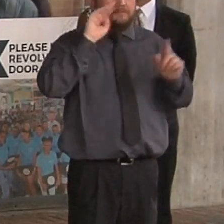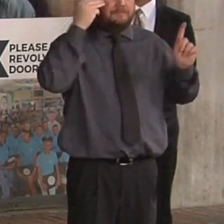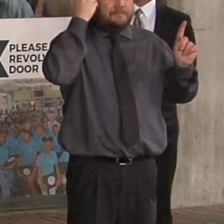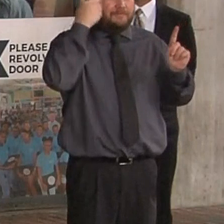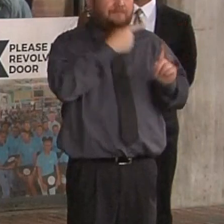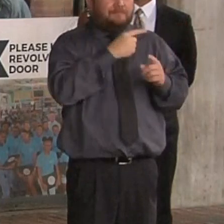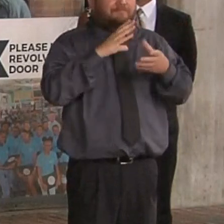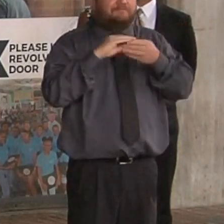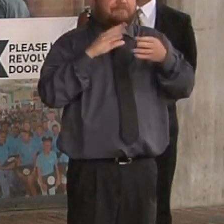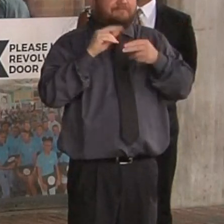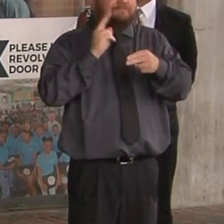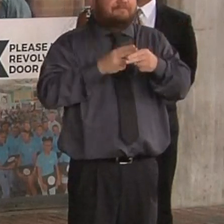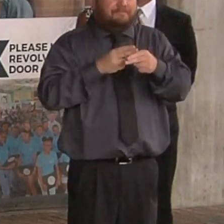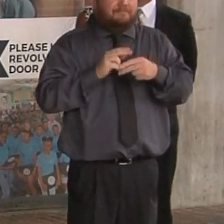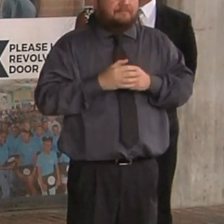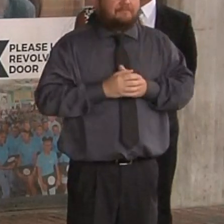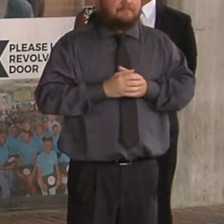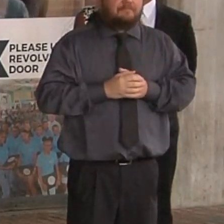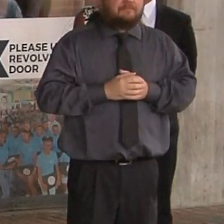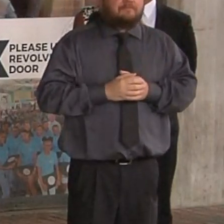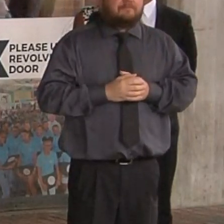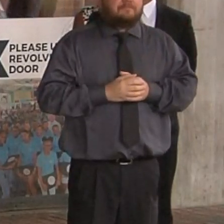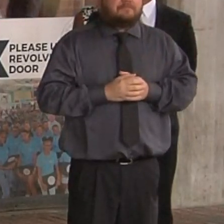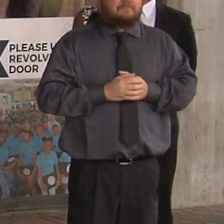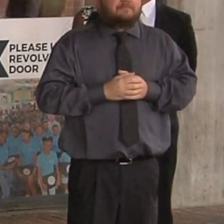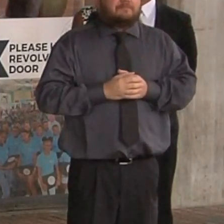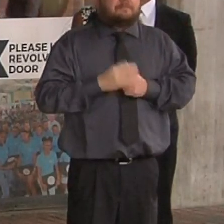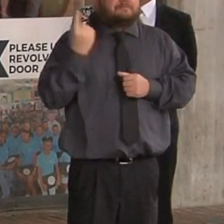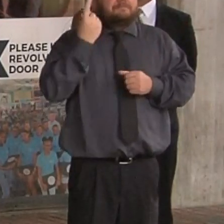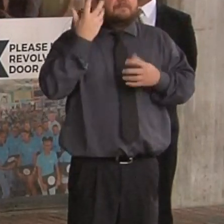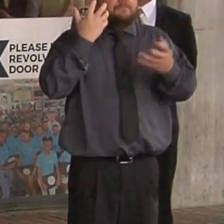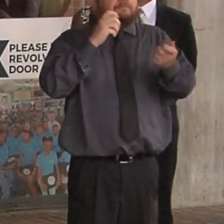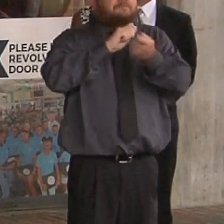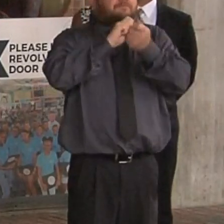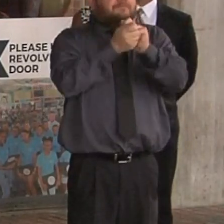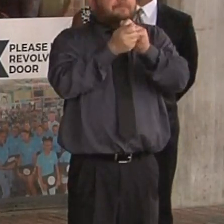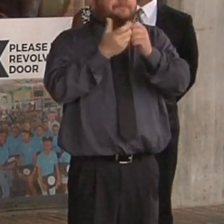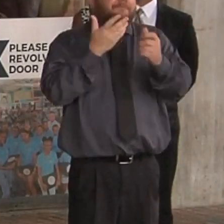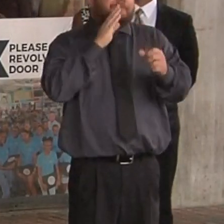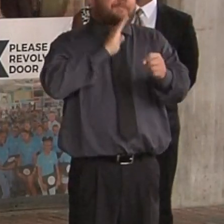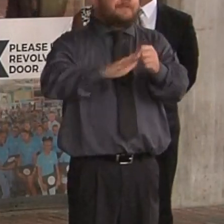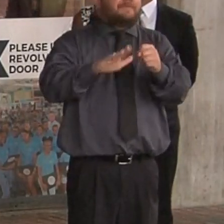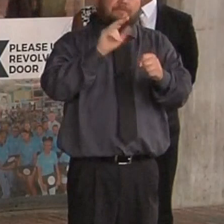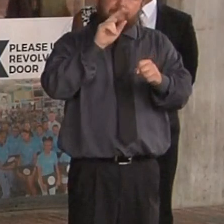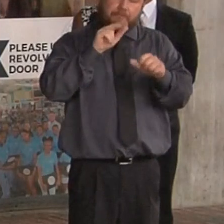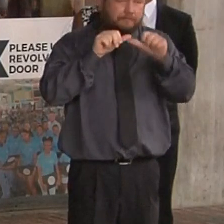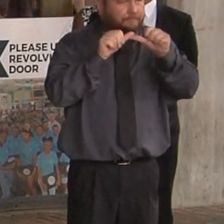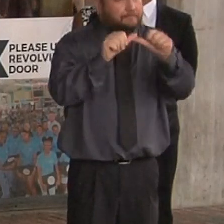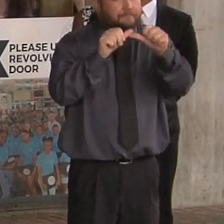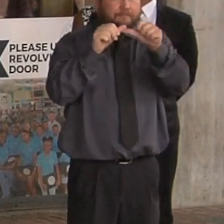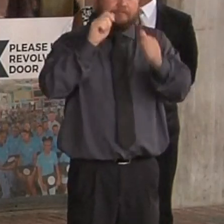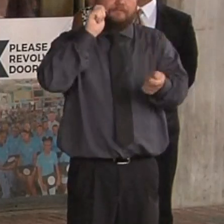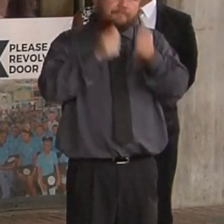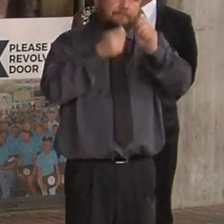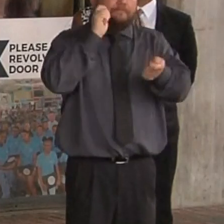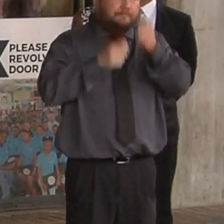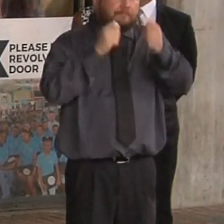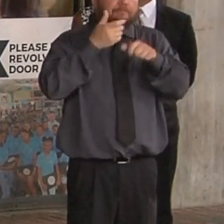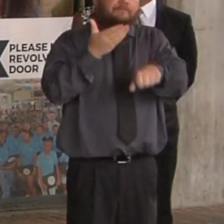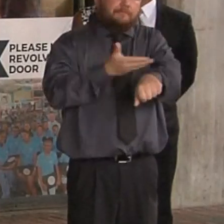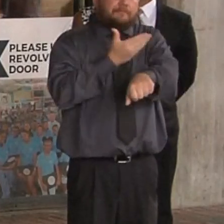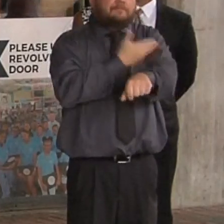follow, we already had several of those in place. But I can tell you honestly, at the death of Mr. Floyd,